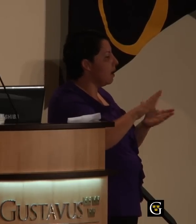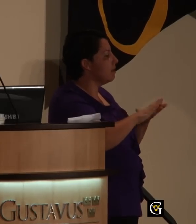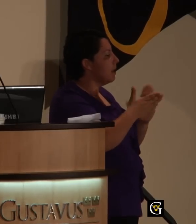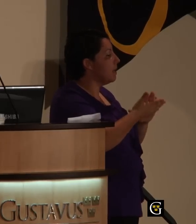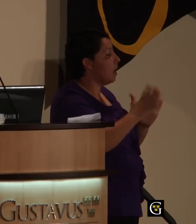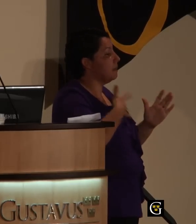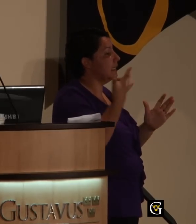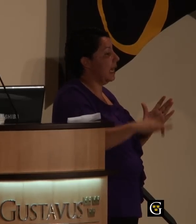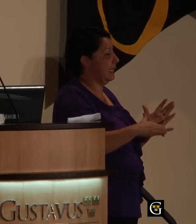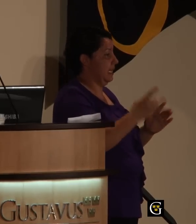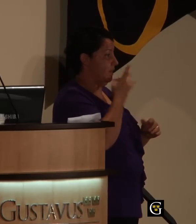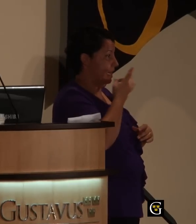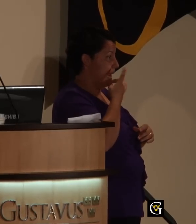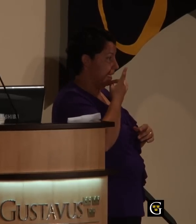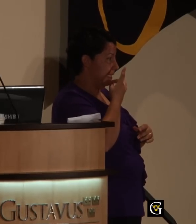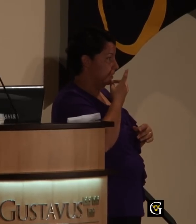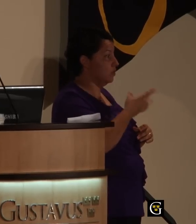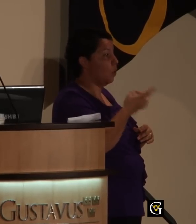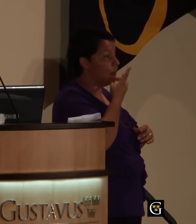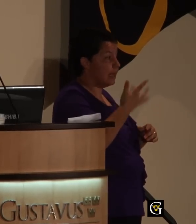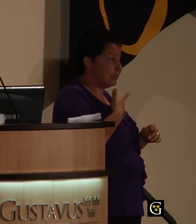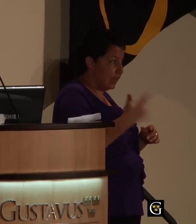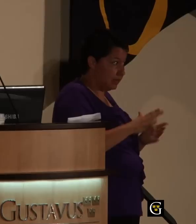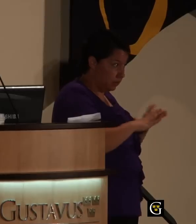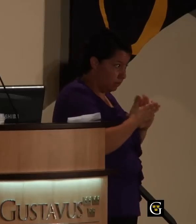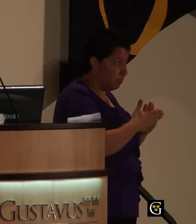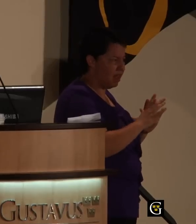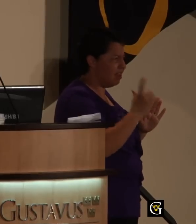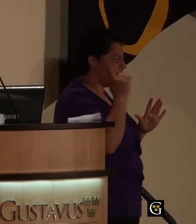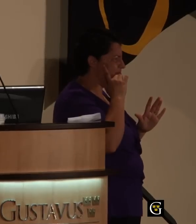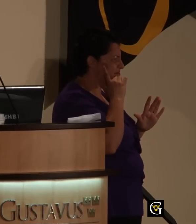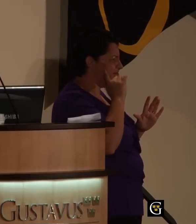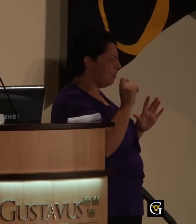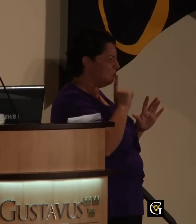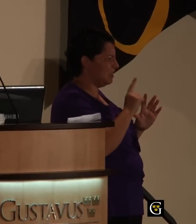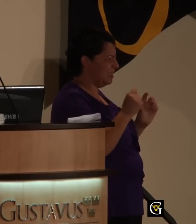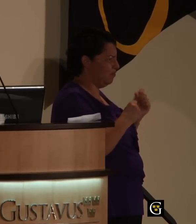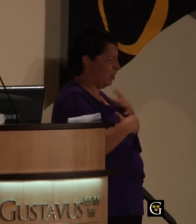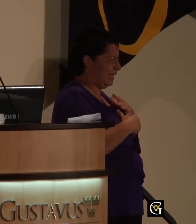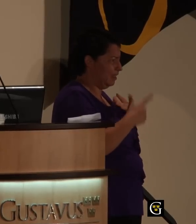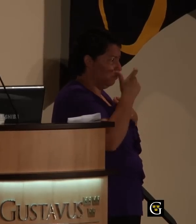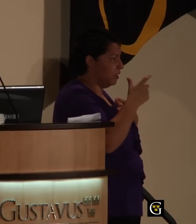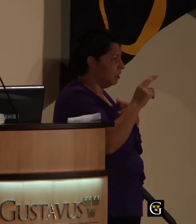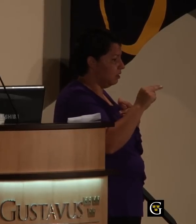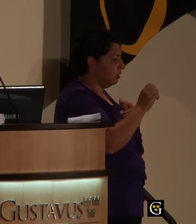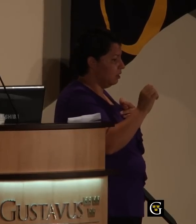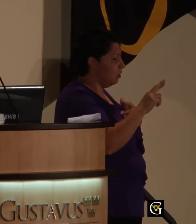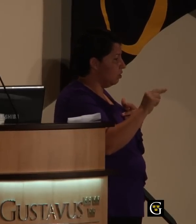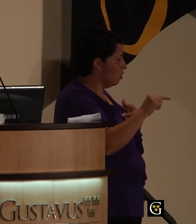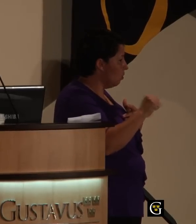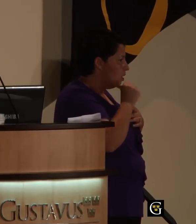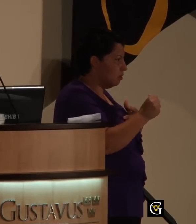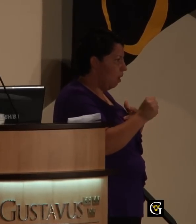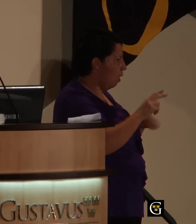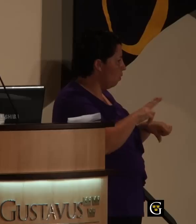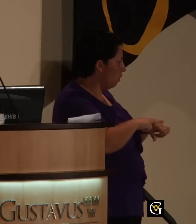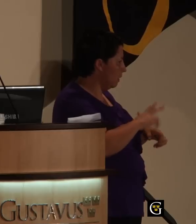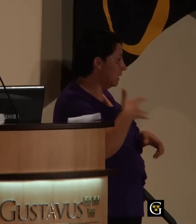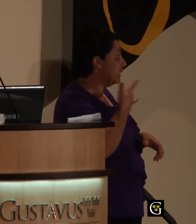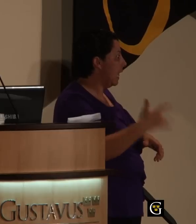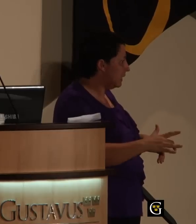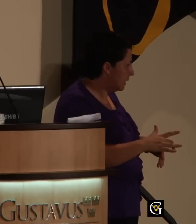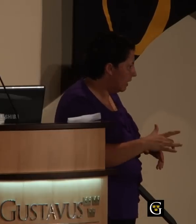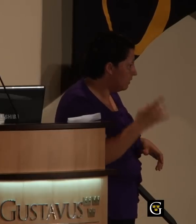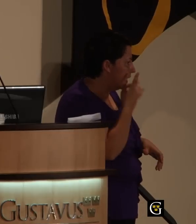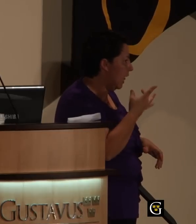light. And that sounds really freaky, because neurons are not normally sensitive to light. They're sensitive to electricity and